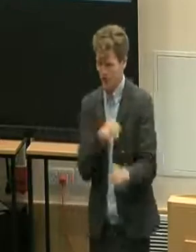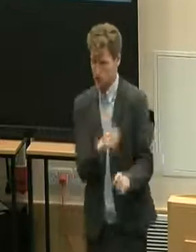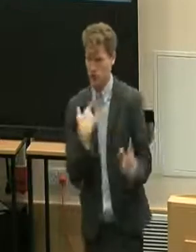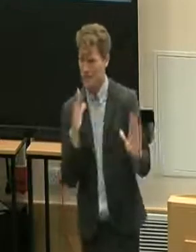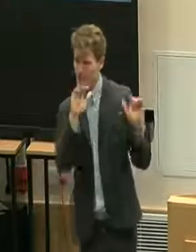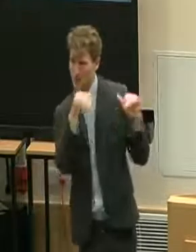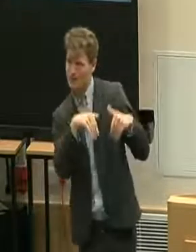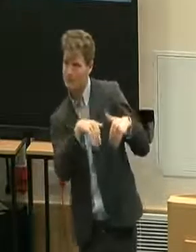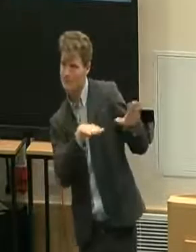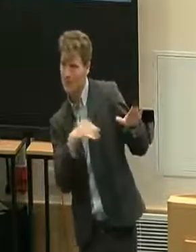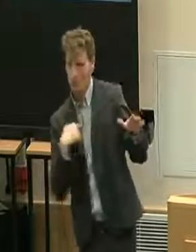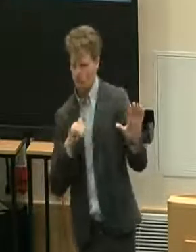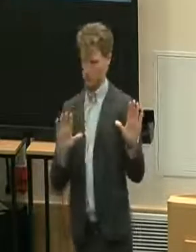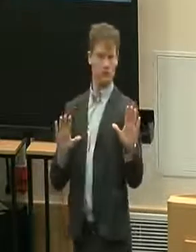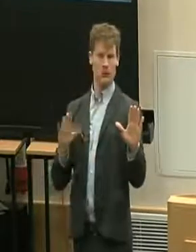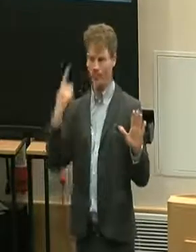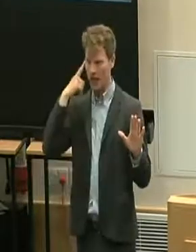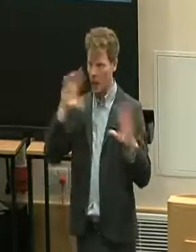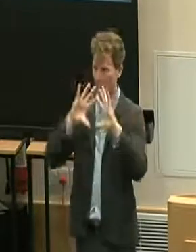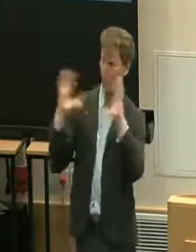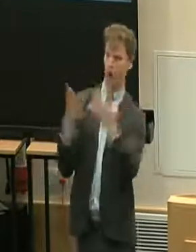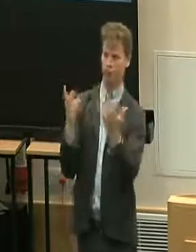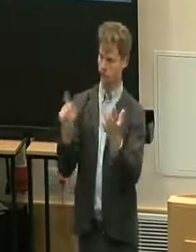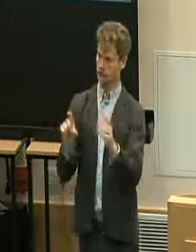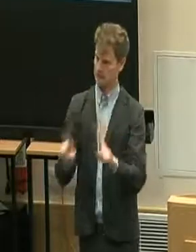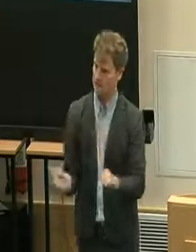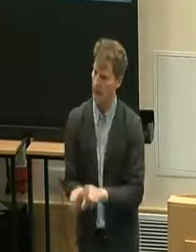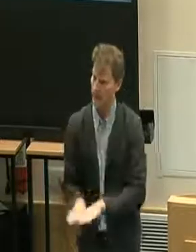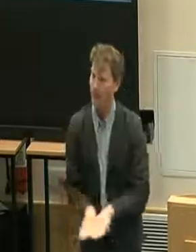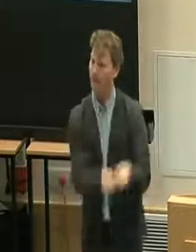Now, universalism, there are two